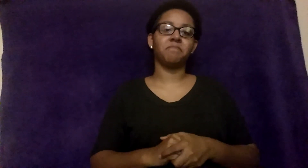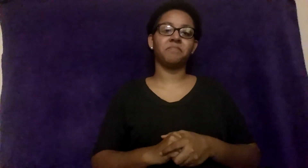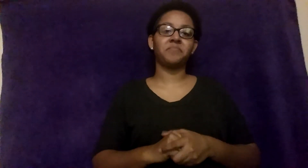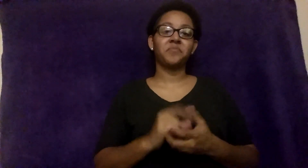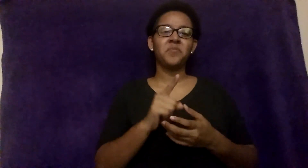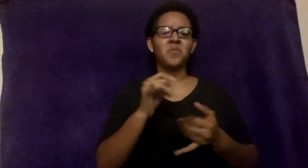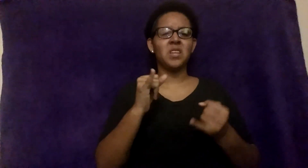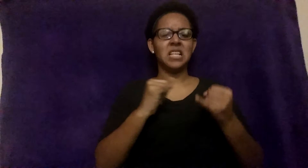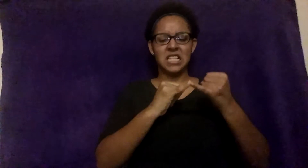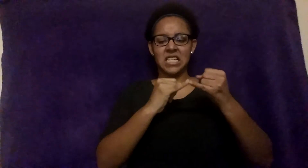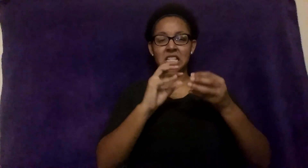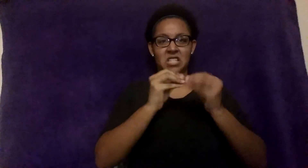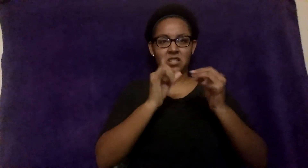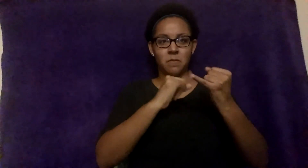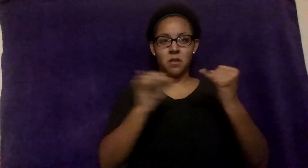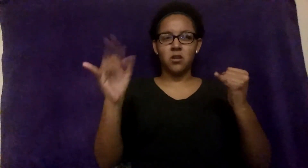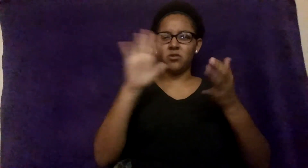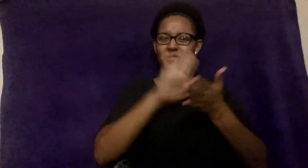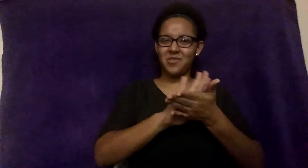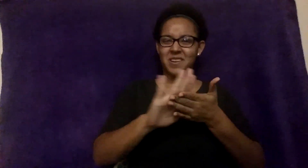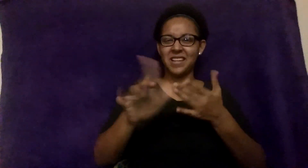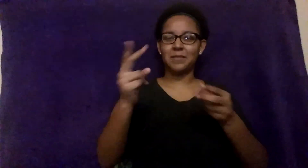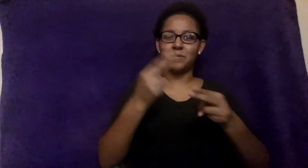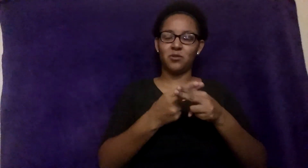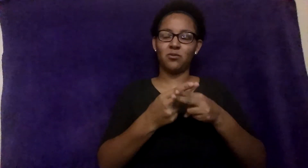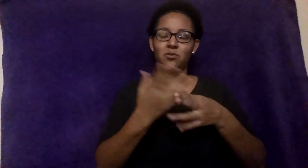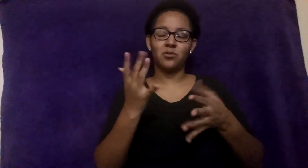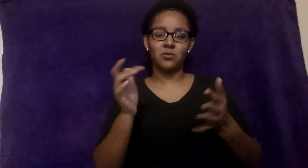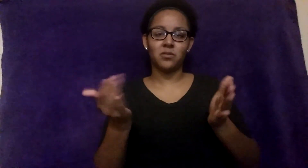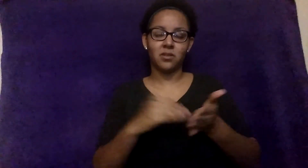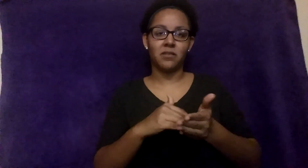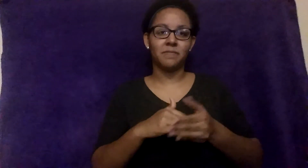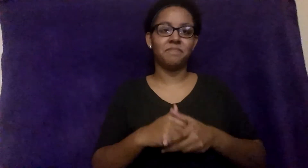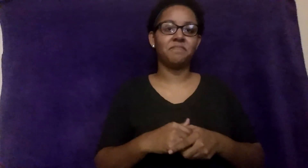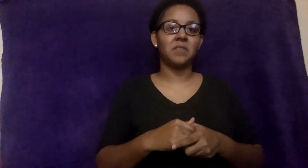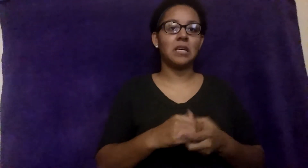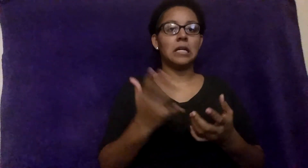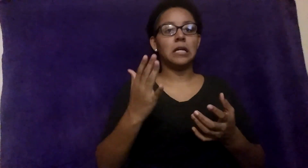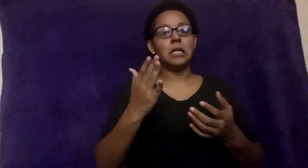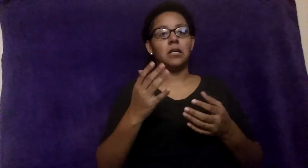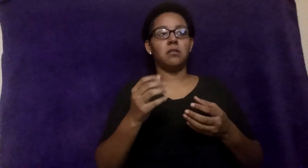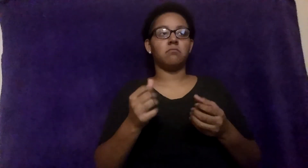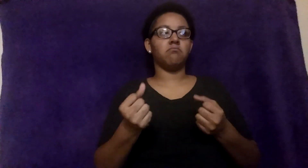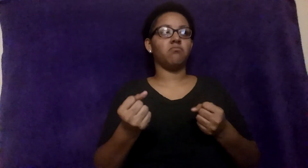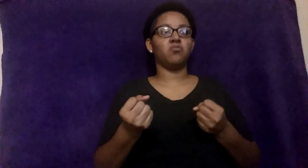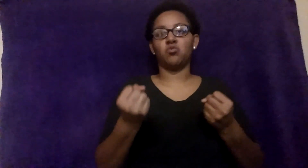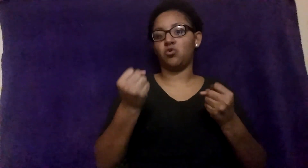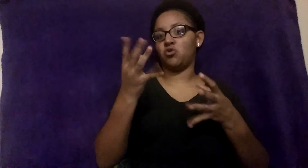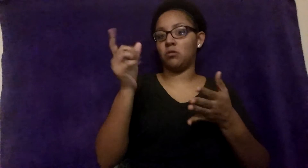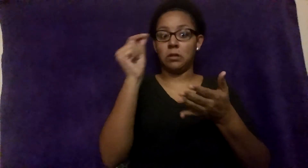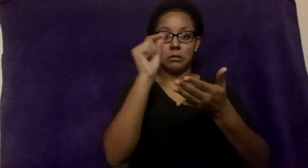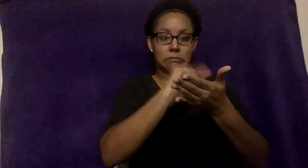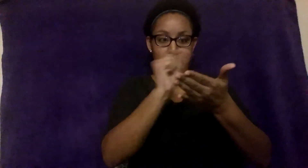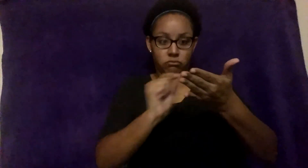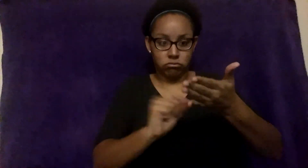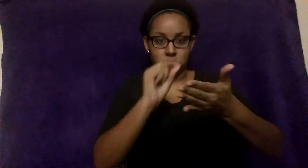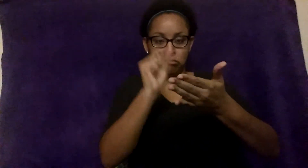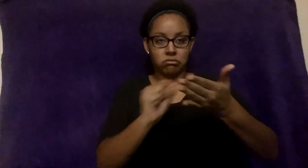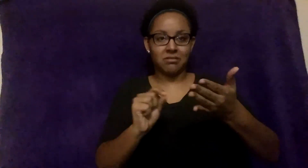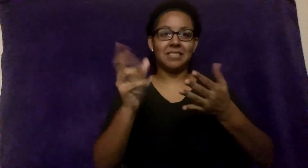want to do a few more problems using it. Although, as I use it, I'm sure I'll just continue to confuse you because I'll write so much on top of it. But let's see. I'll use